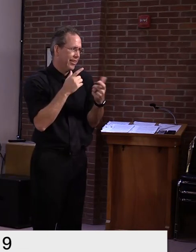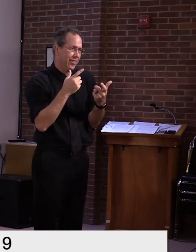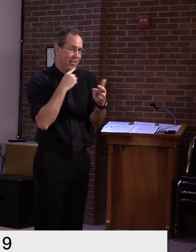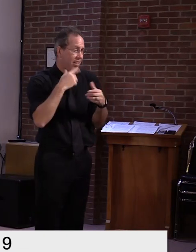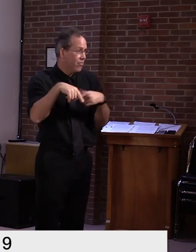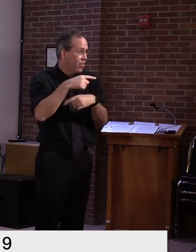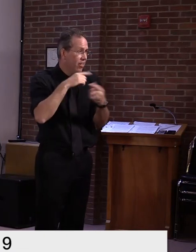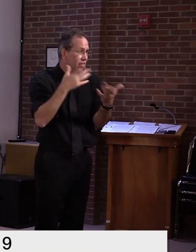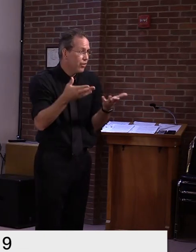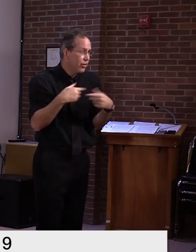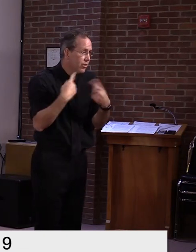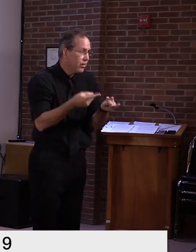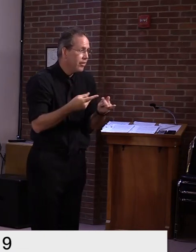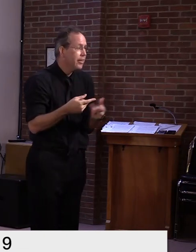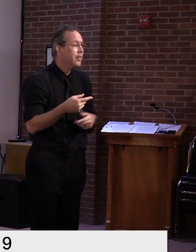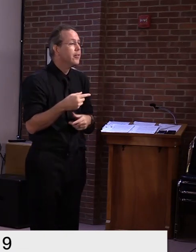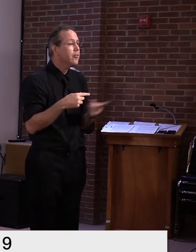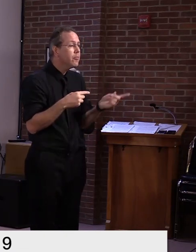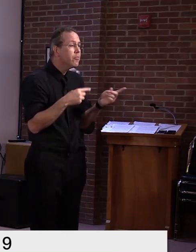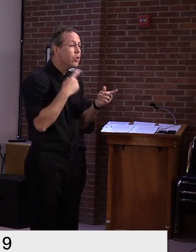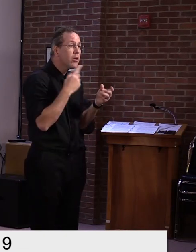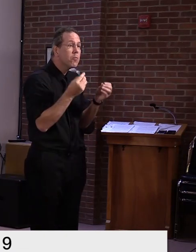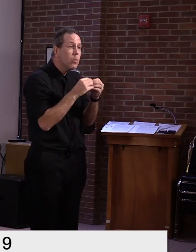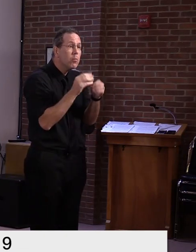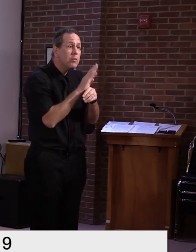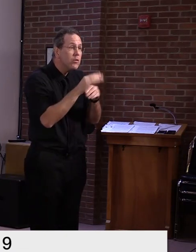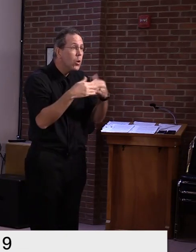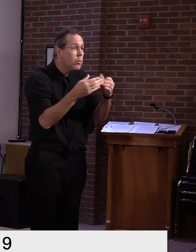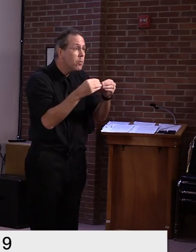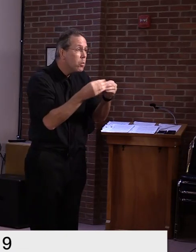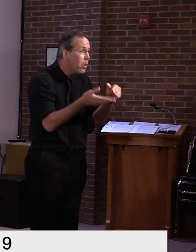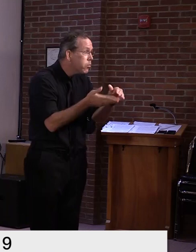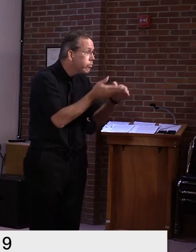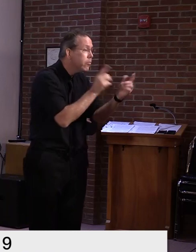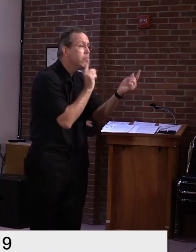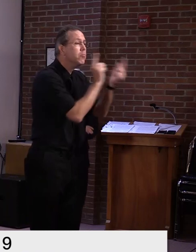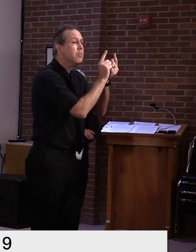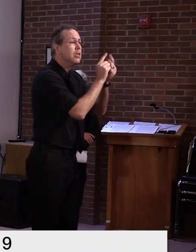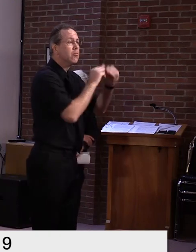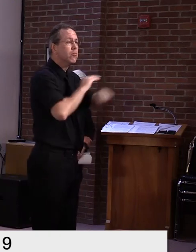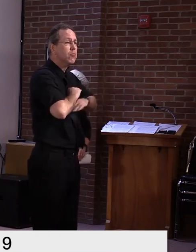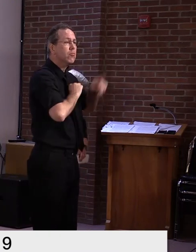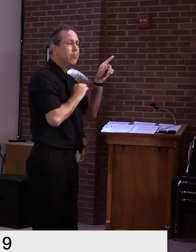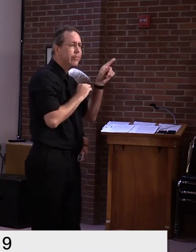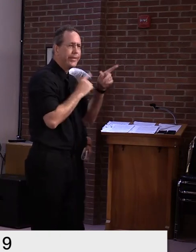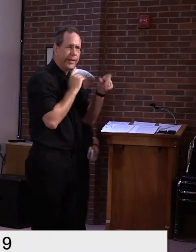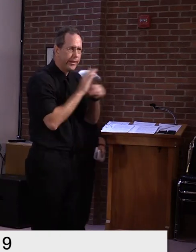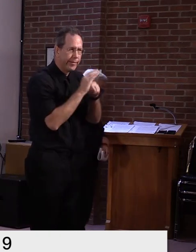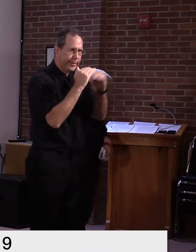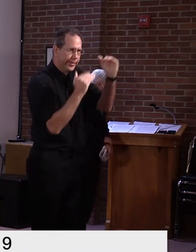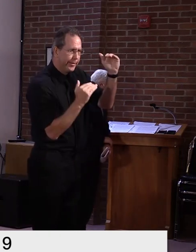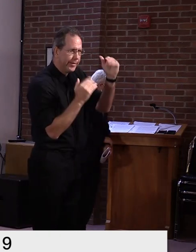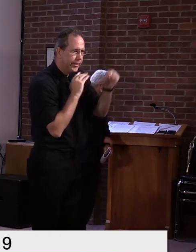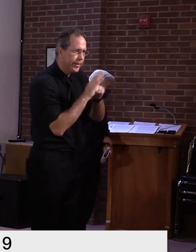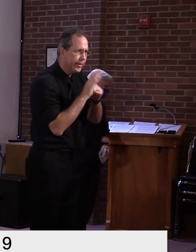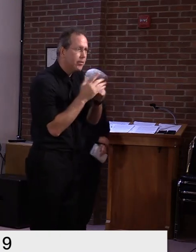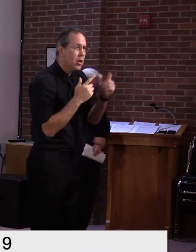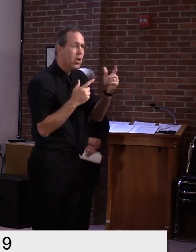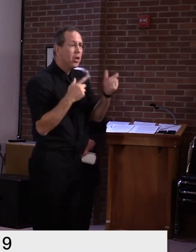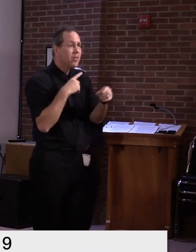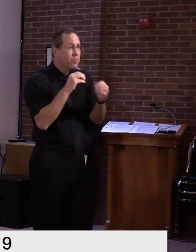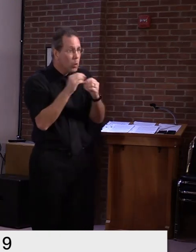start seeing more jobs available and the number of those unemployed comes down, then we'll reinstate